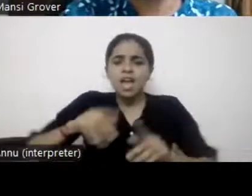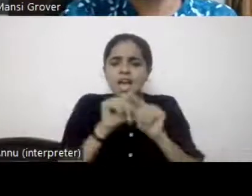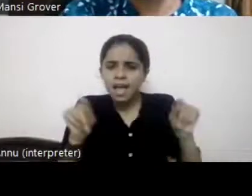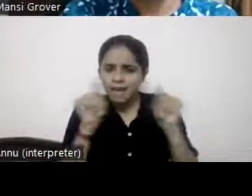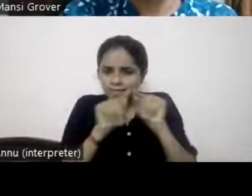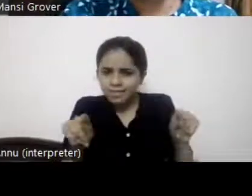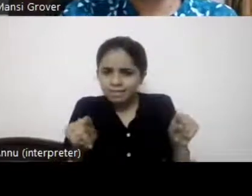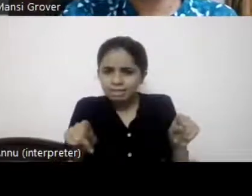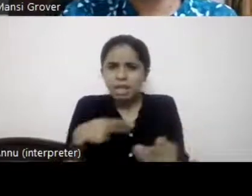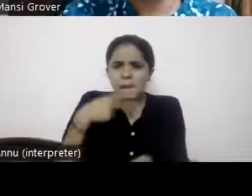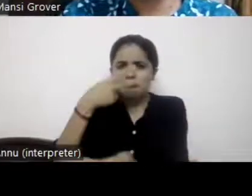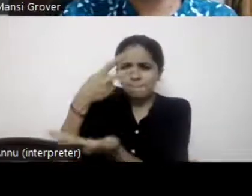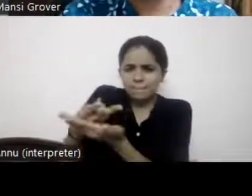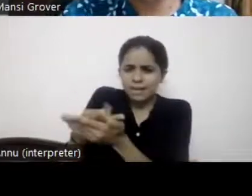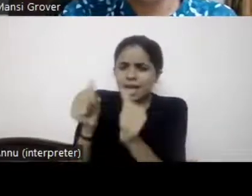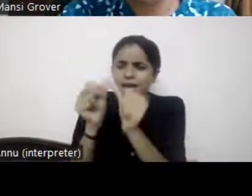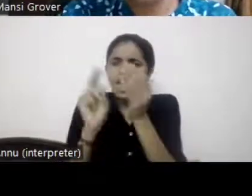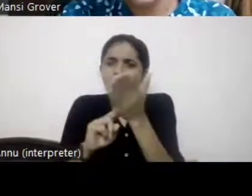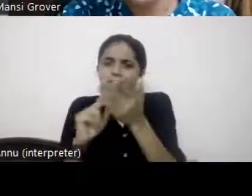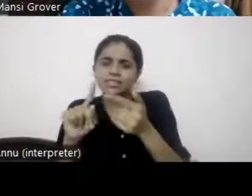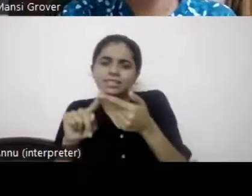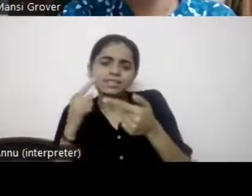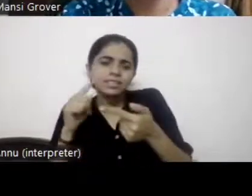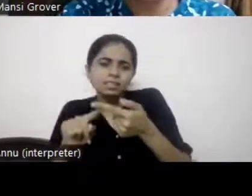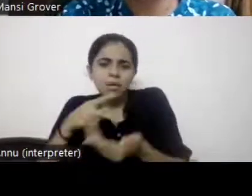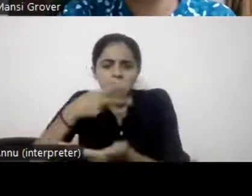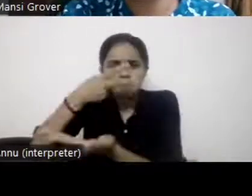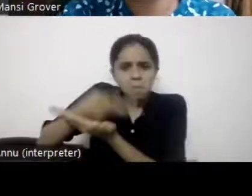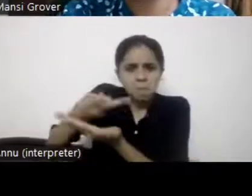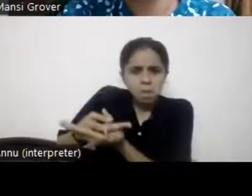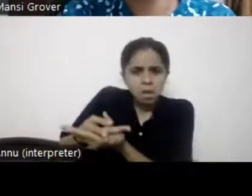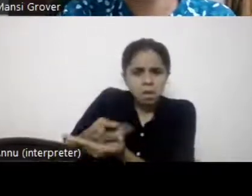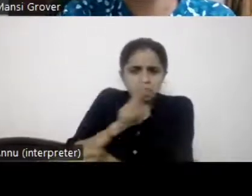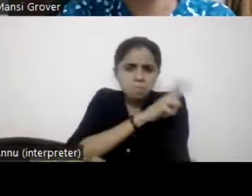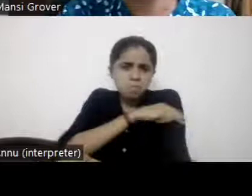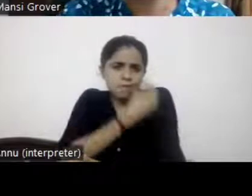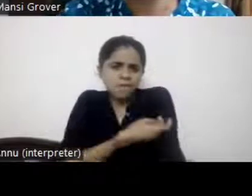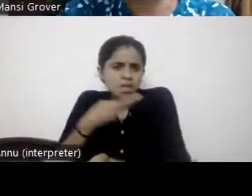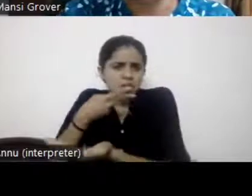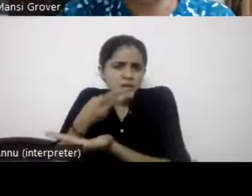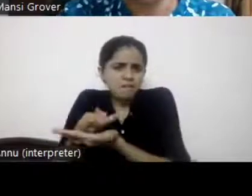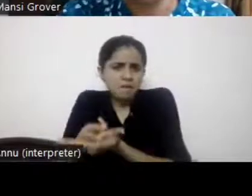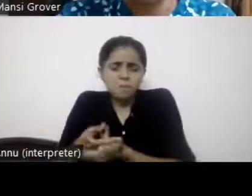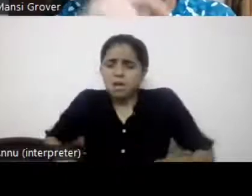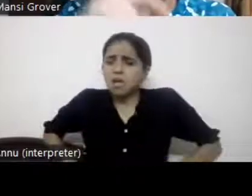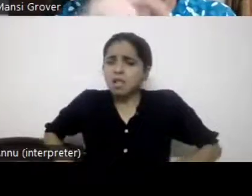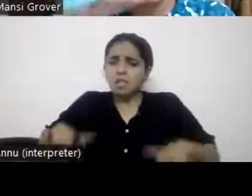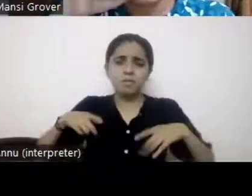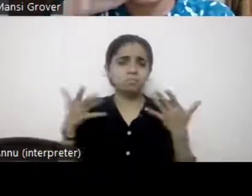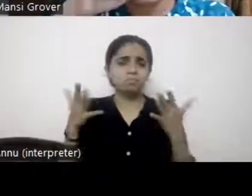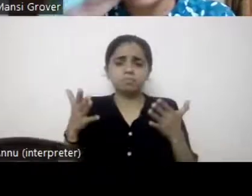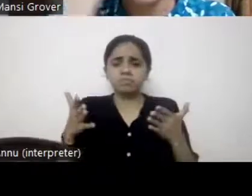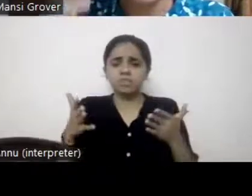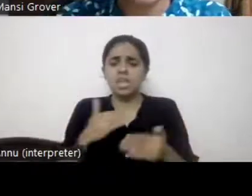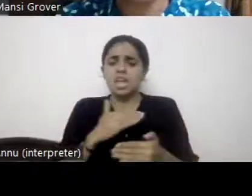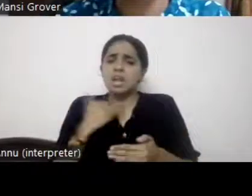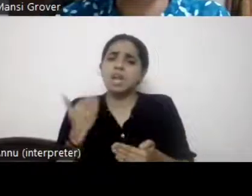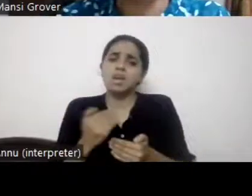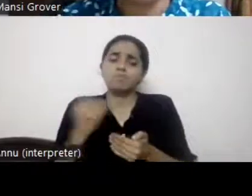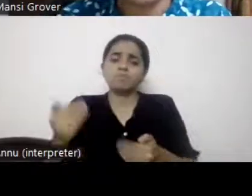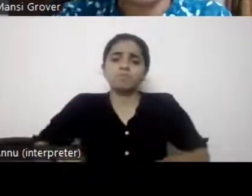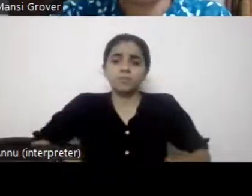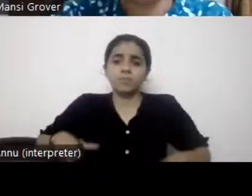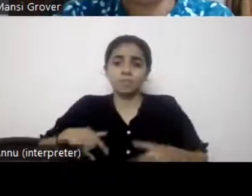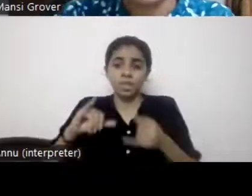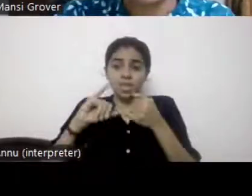bed, and the doctors have claimed that she's not going to live anymore. So Salman